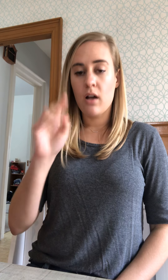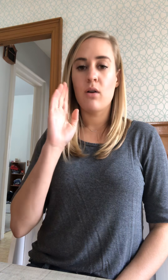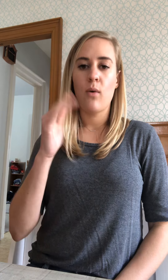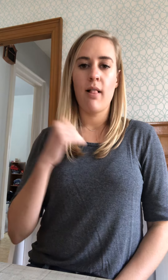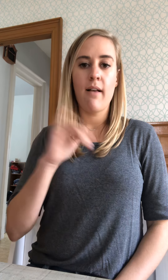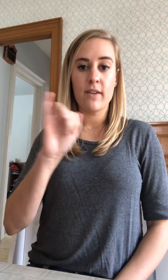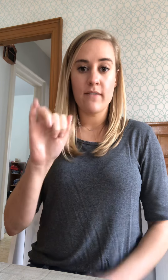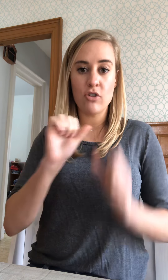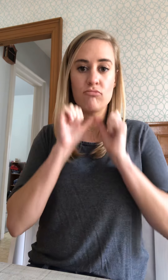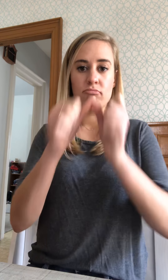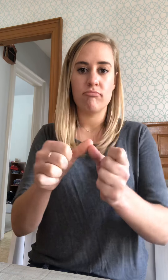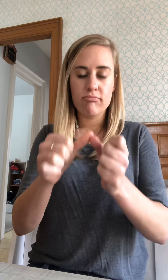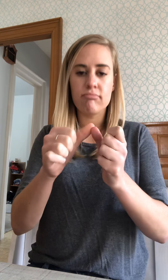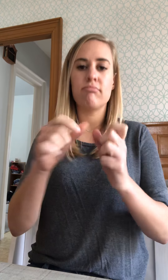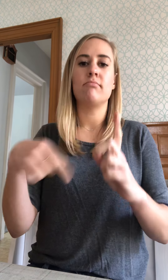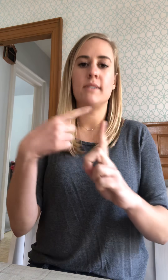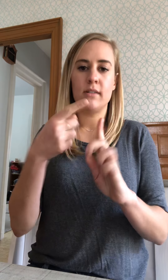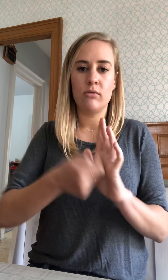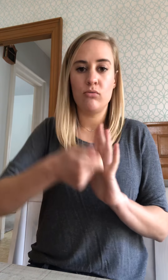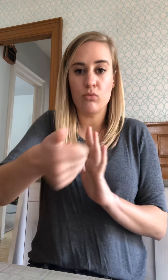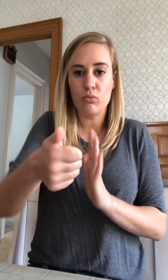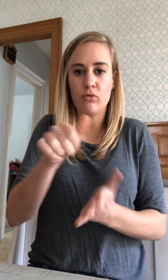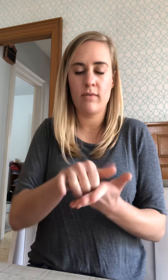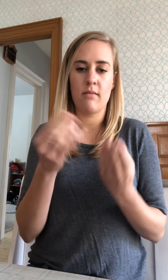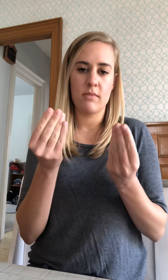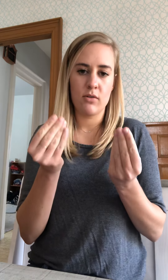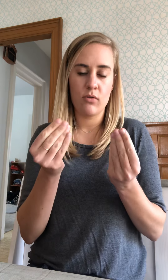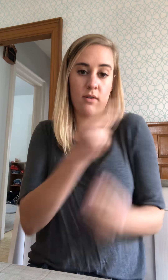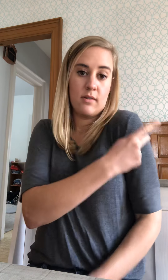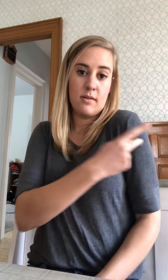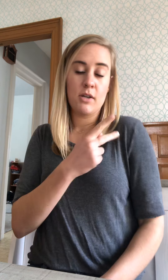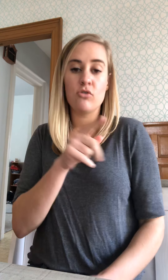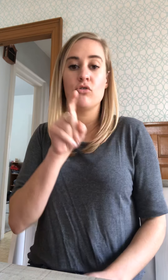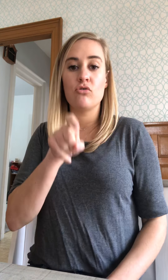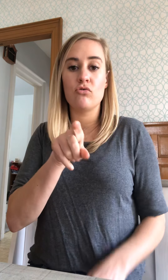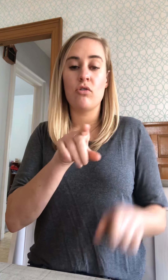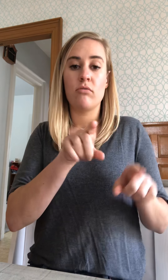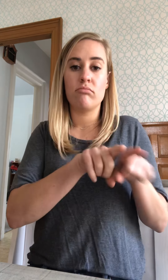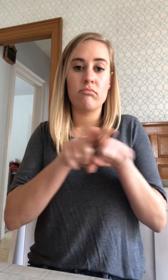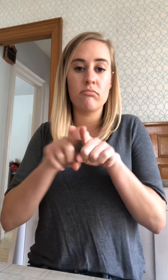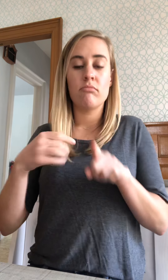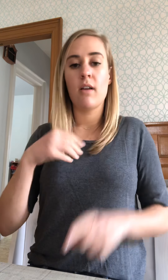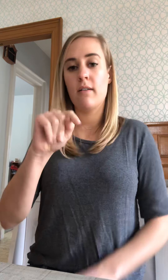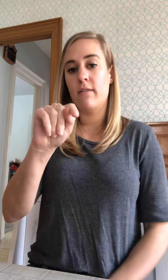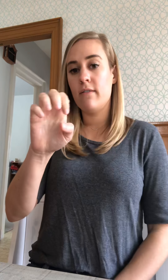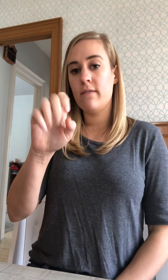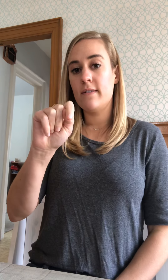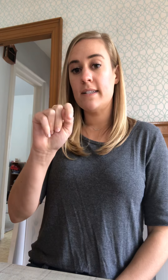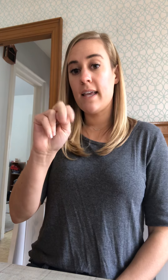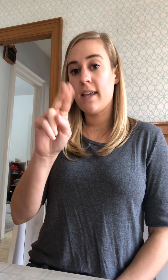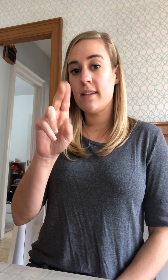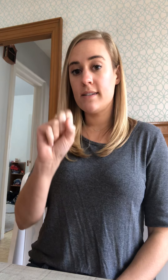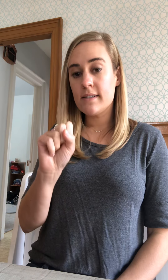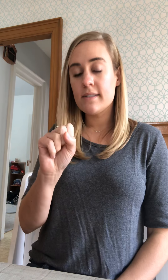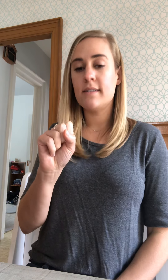material is removed. Those patients also should have tetanus prophylaxis, as you would if you stepped on a